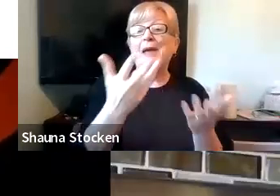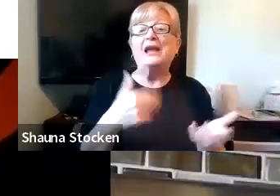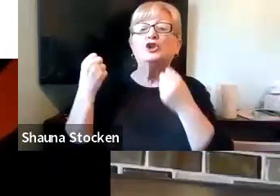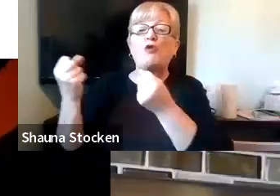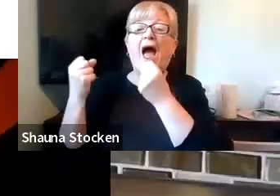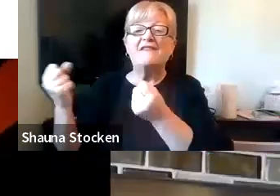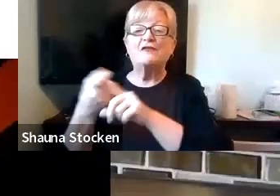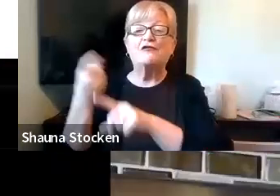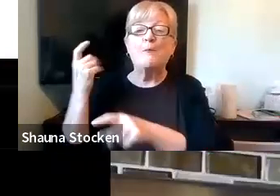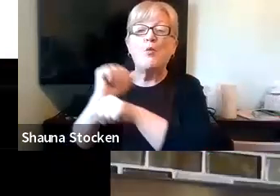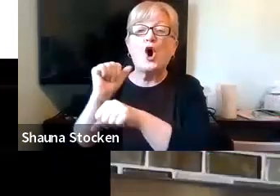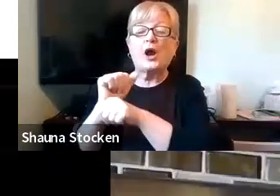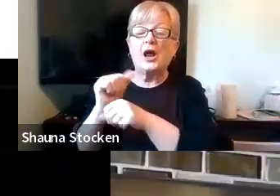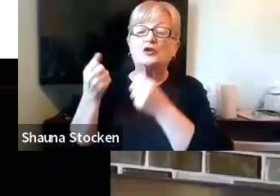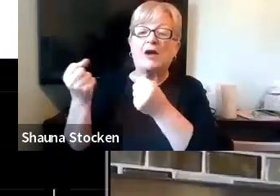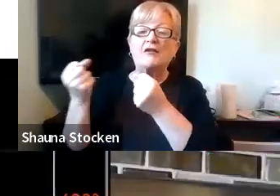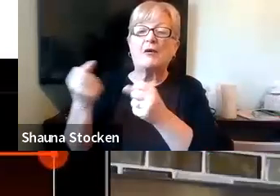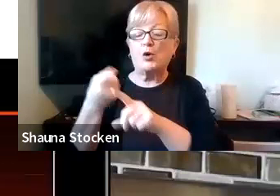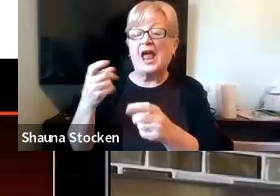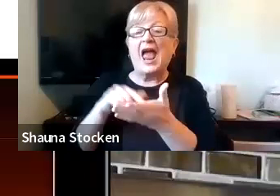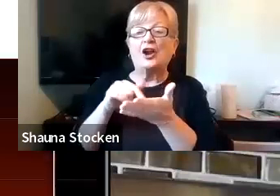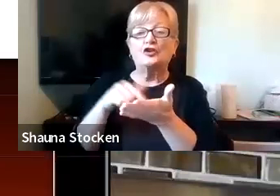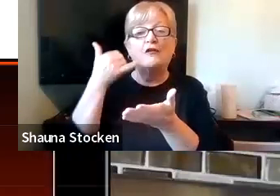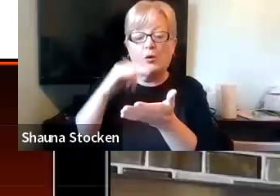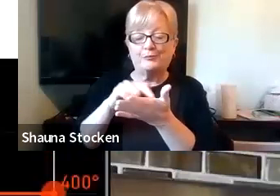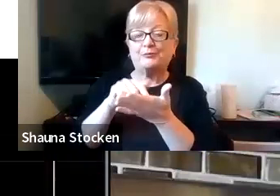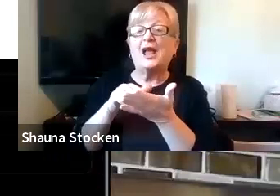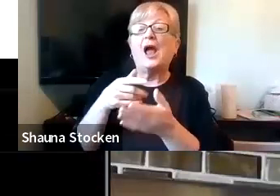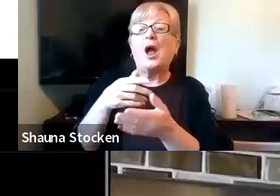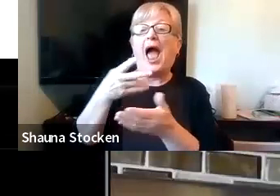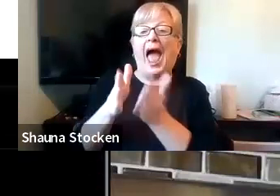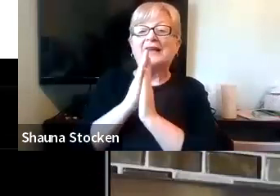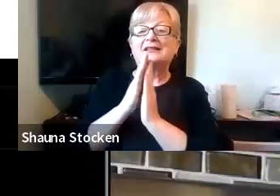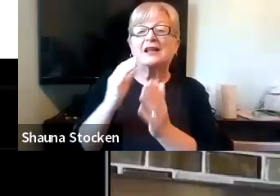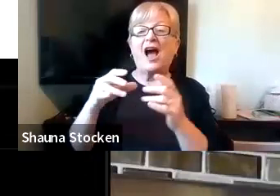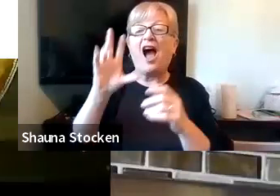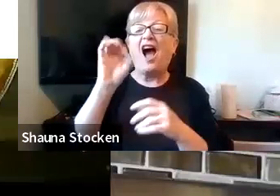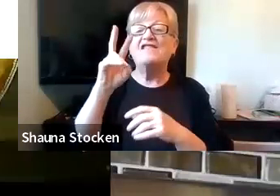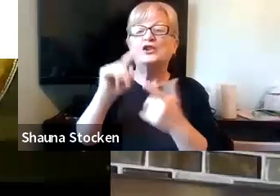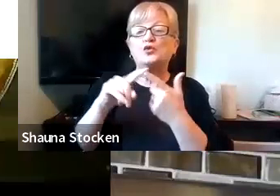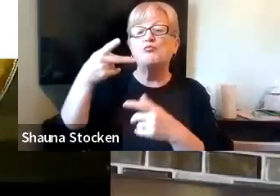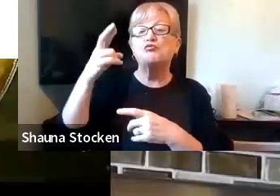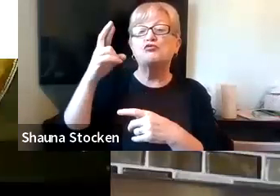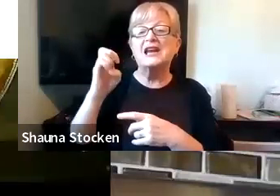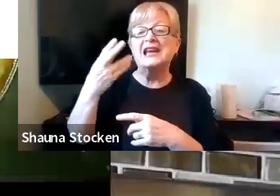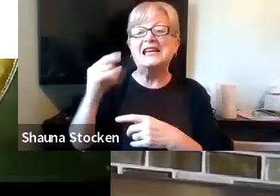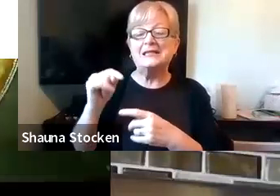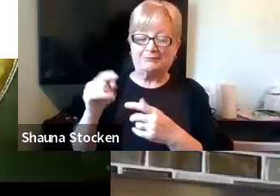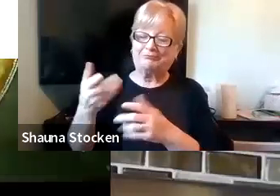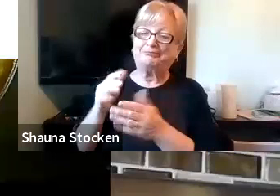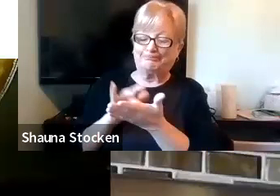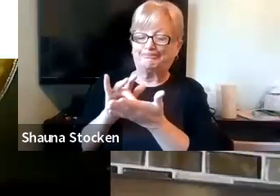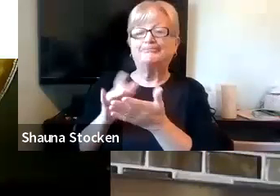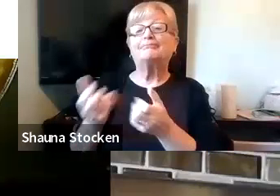and preheat the oven on your phone until it's preheat. Or you can go into the app while stuff is cooking and adjust the cooking